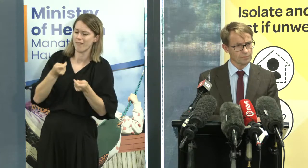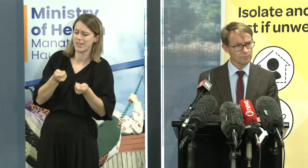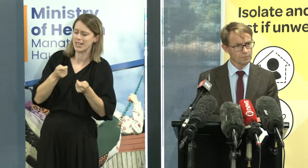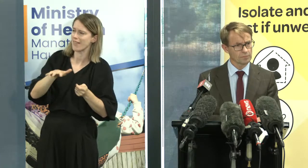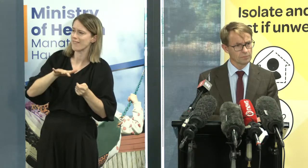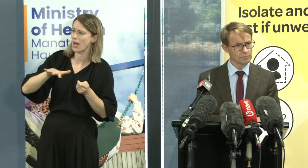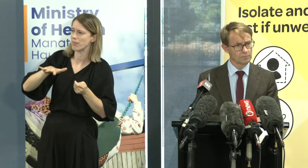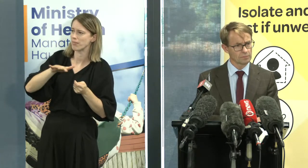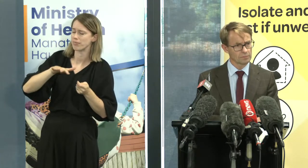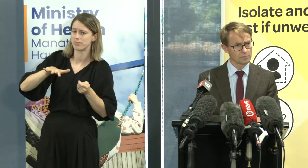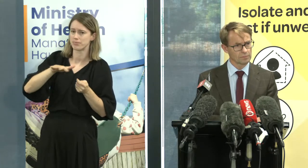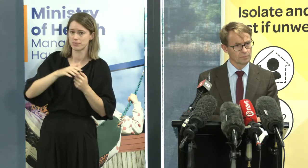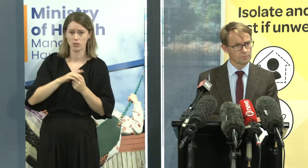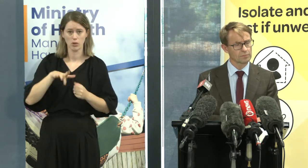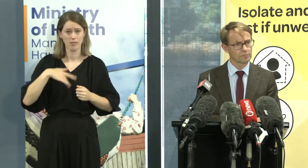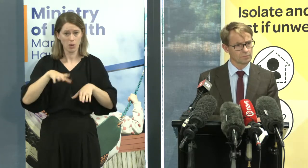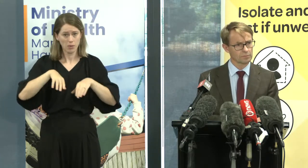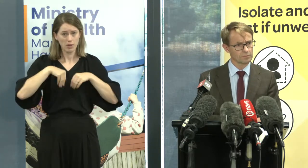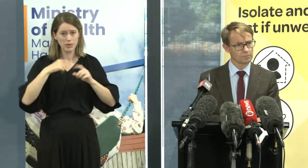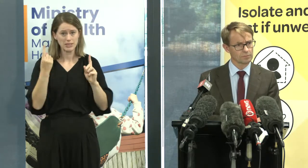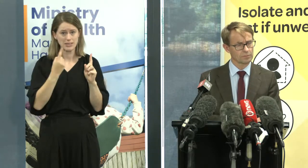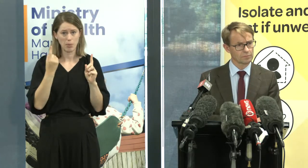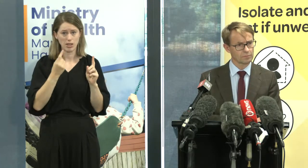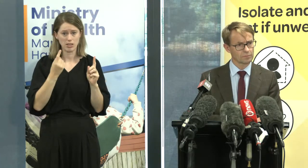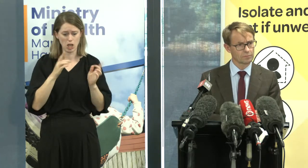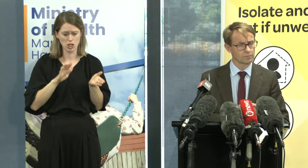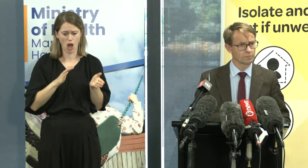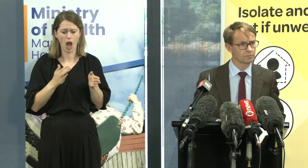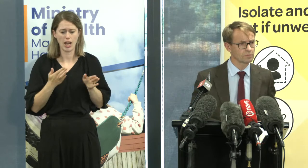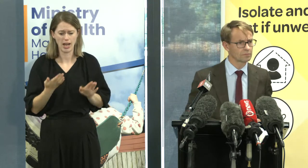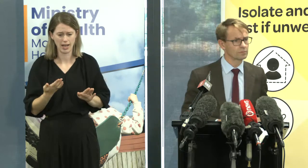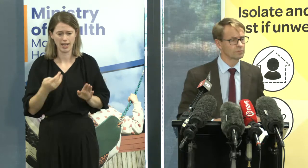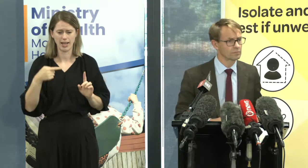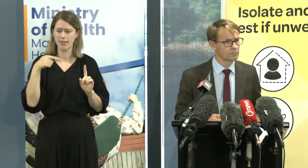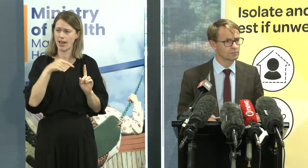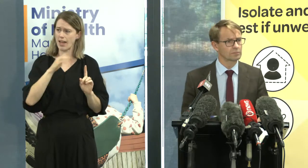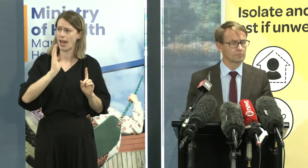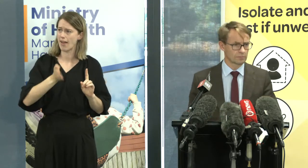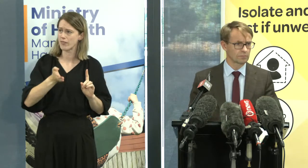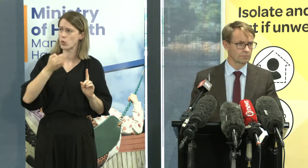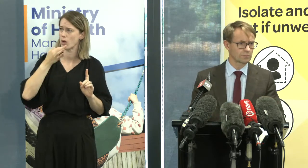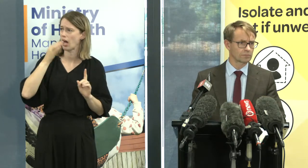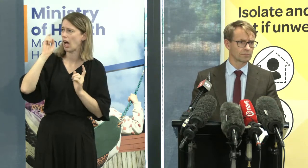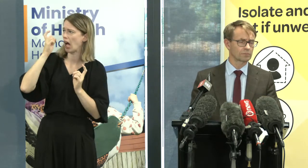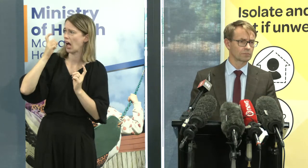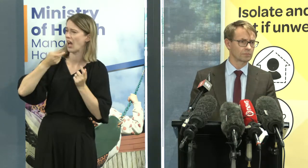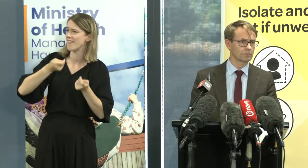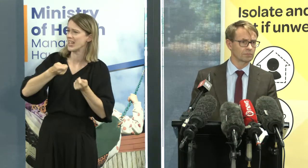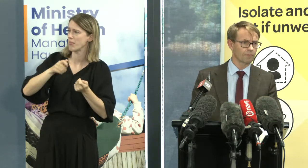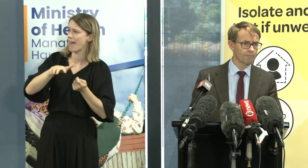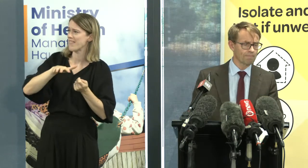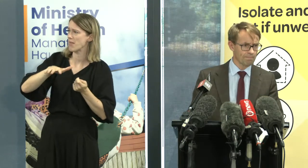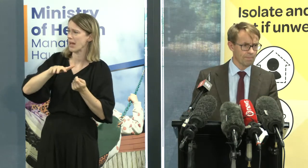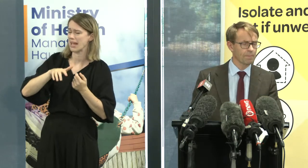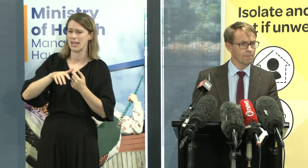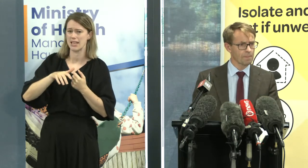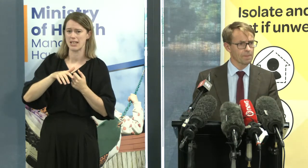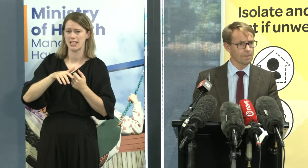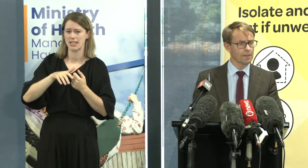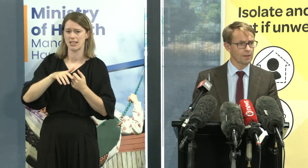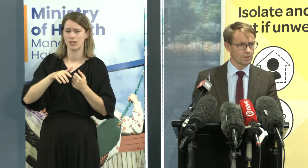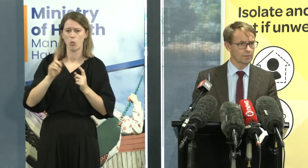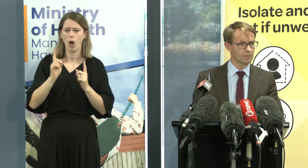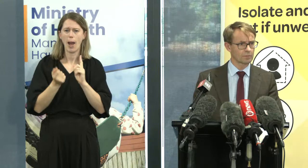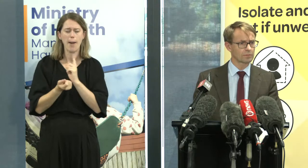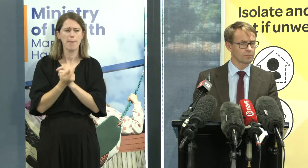family. Do you think it's acceptable that someone dying of COVID is having to be concerned about what their family is going to eat, and